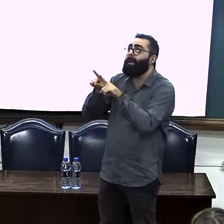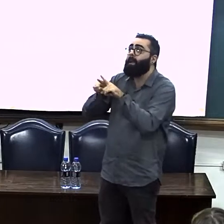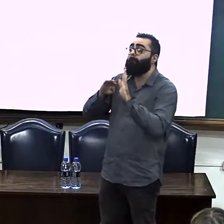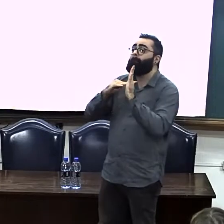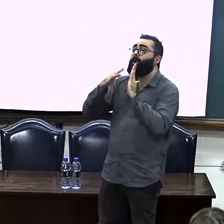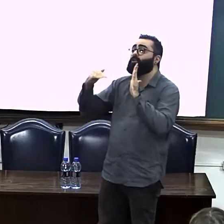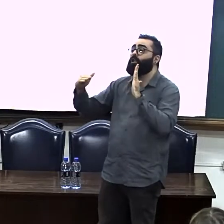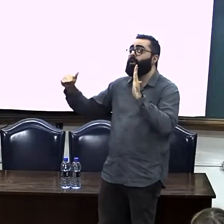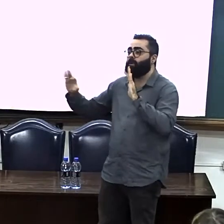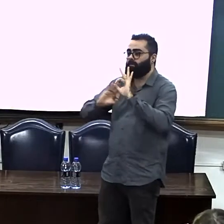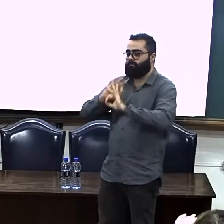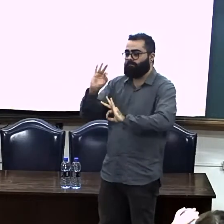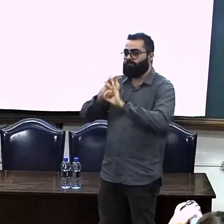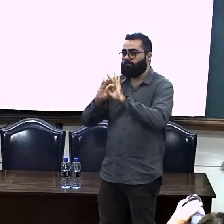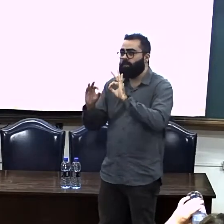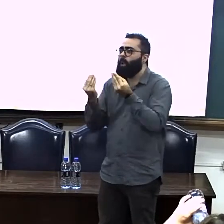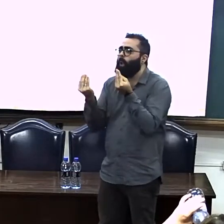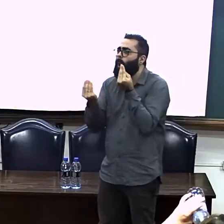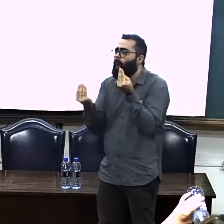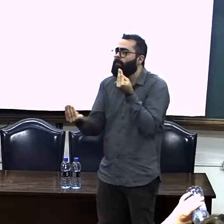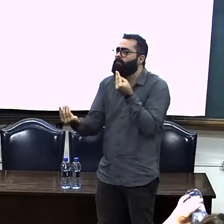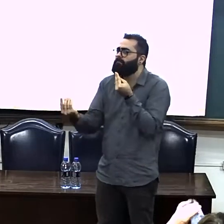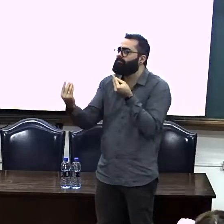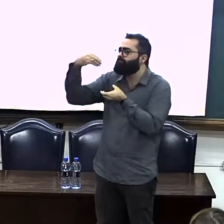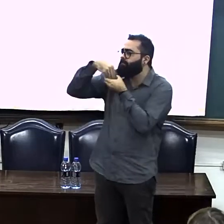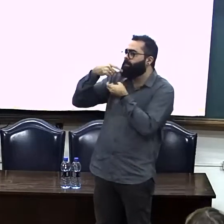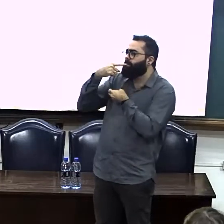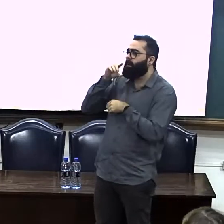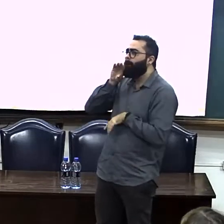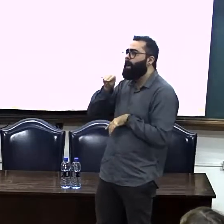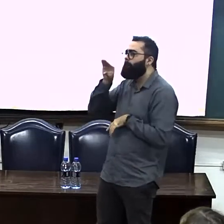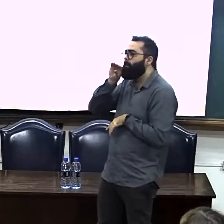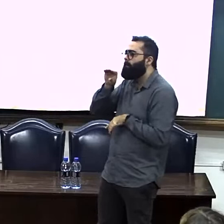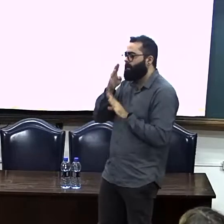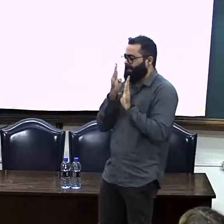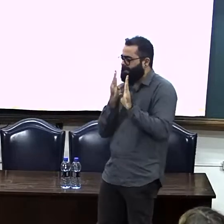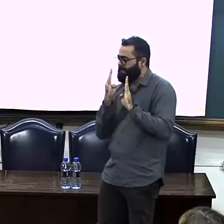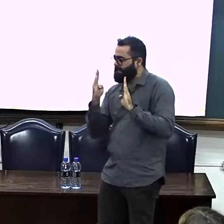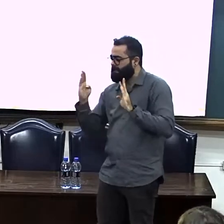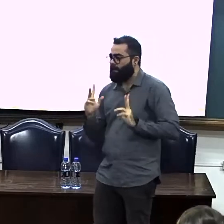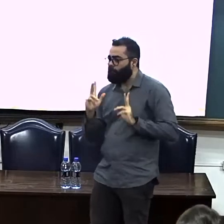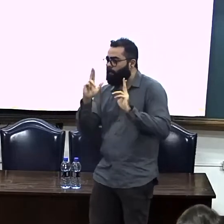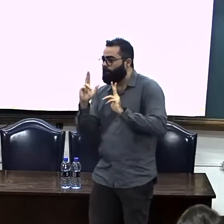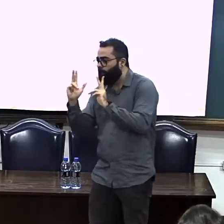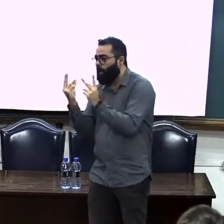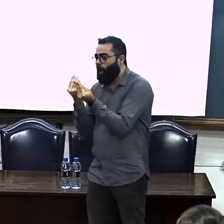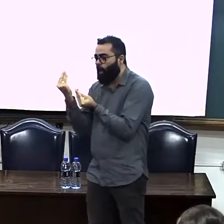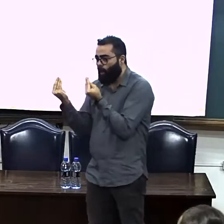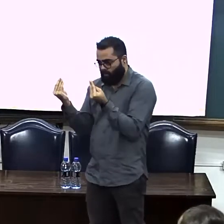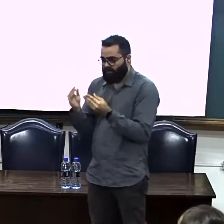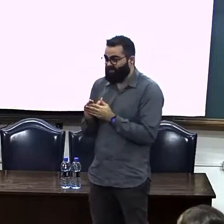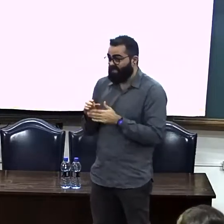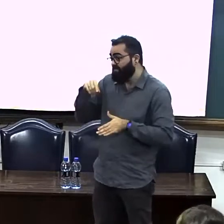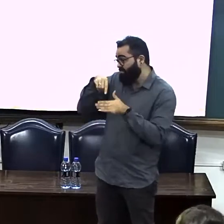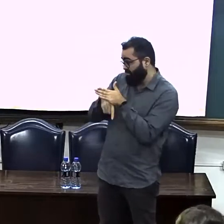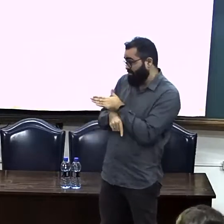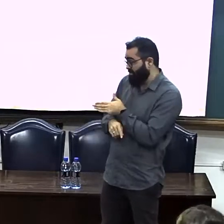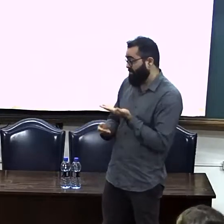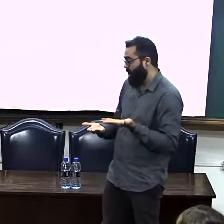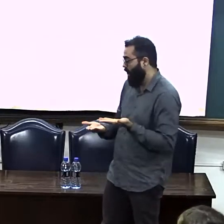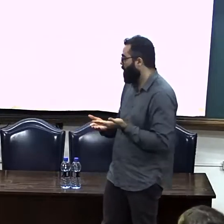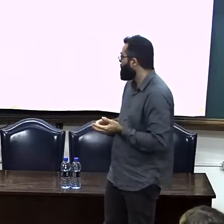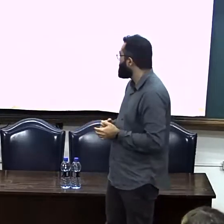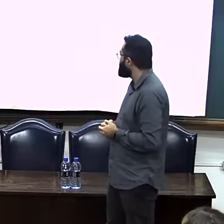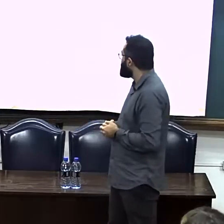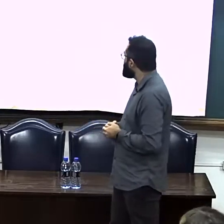mapped onto speech production. Então agora a gente vai para a parte mais hard